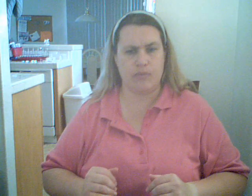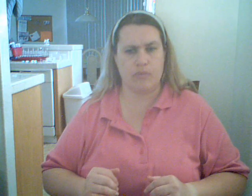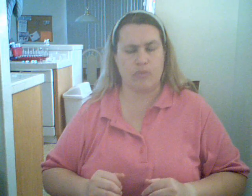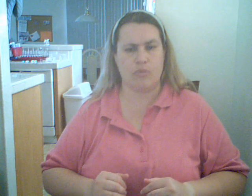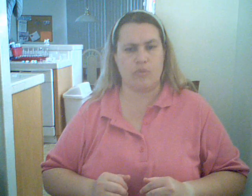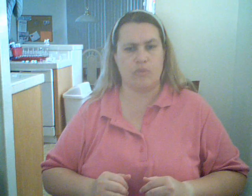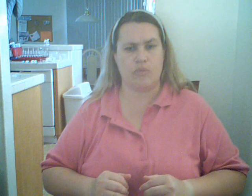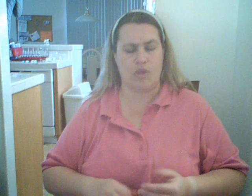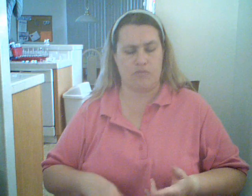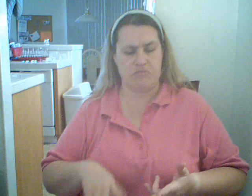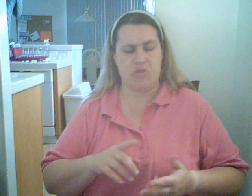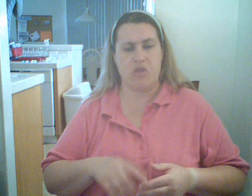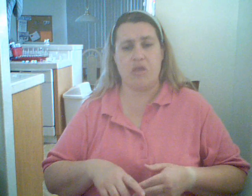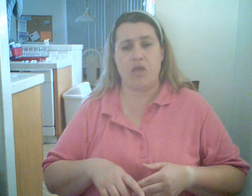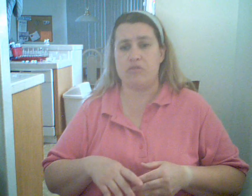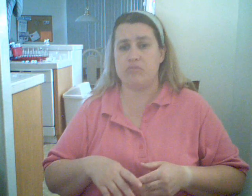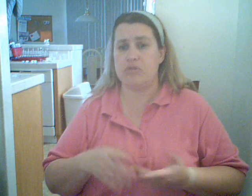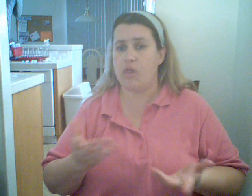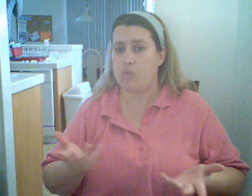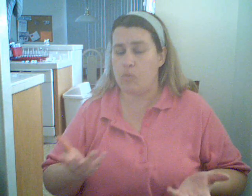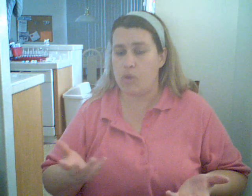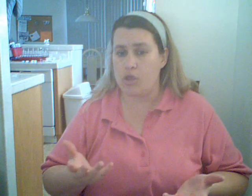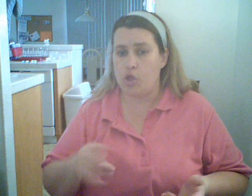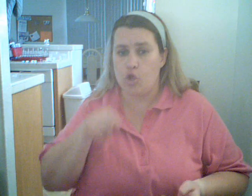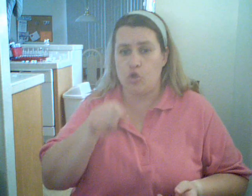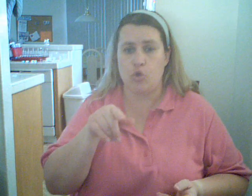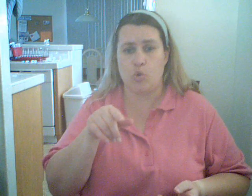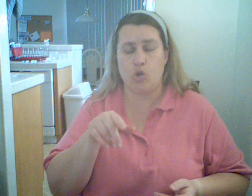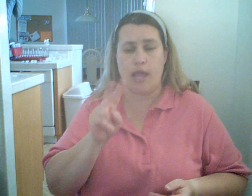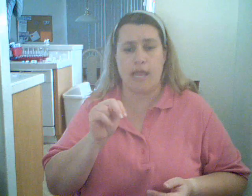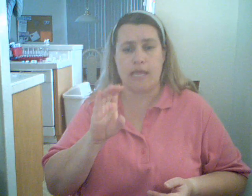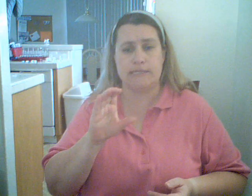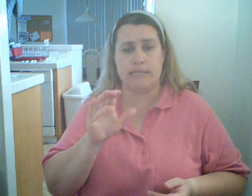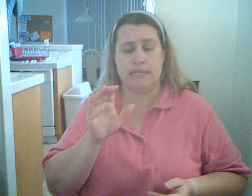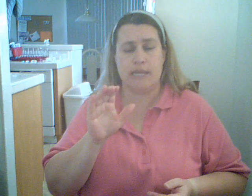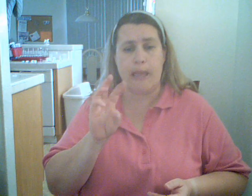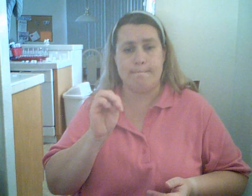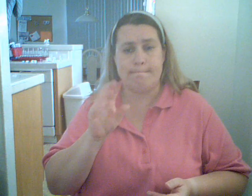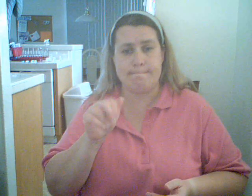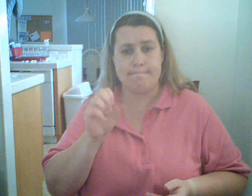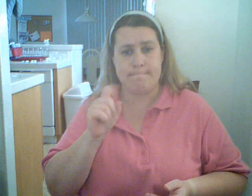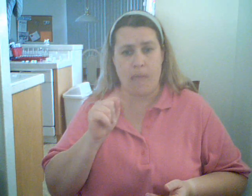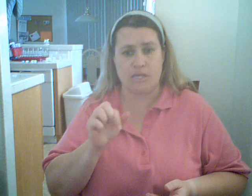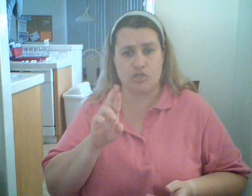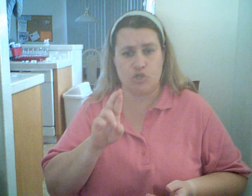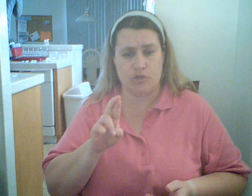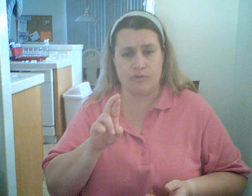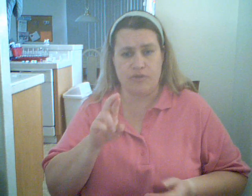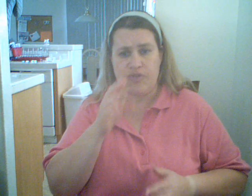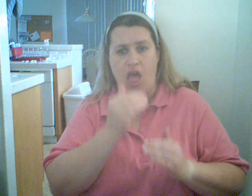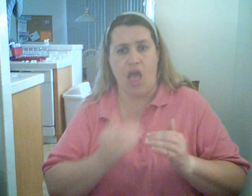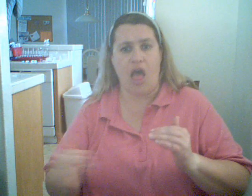that makes you an NIC Master, which would be, at the moment, the highest level of